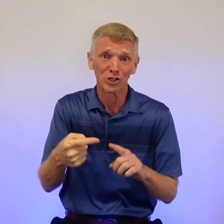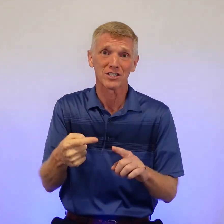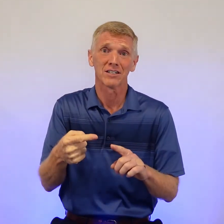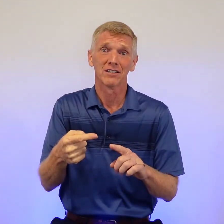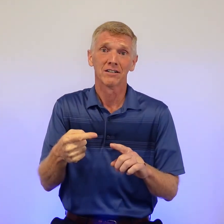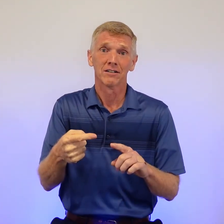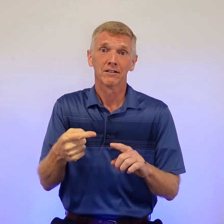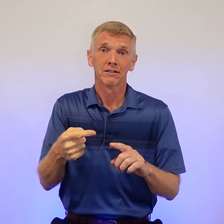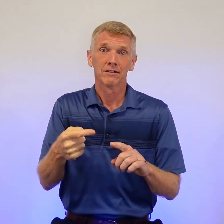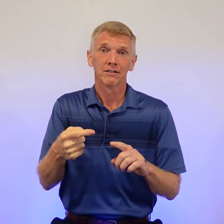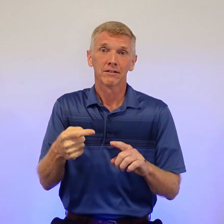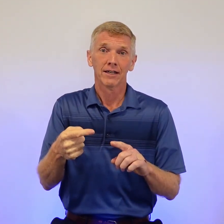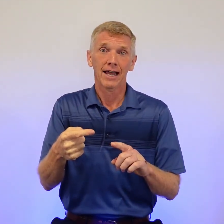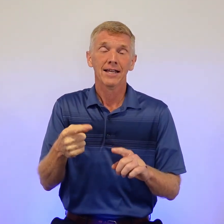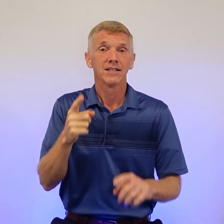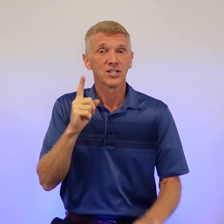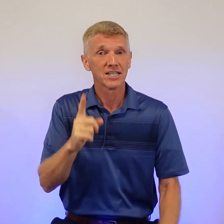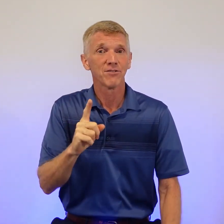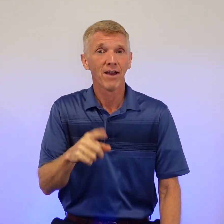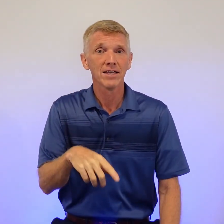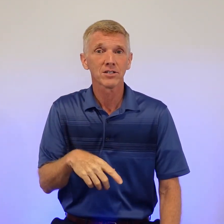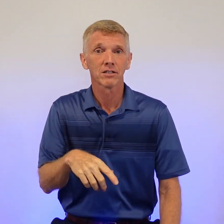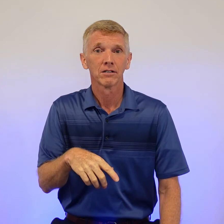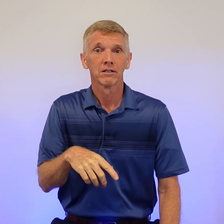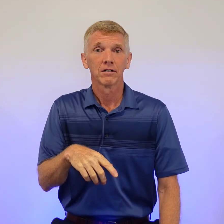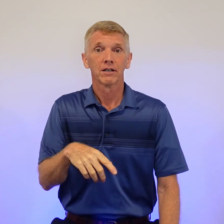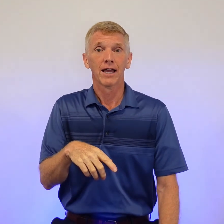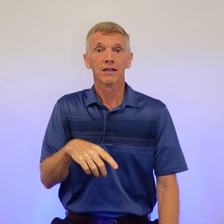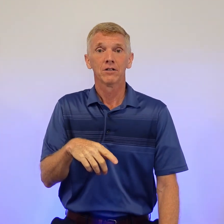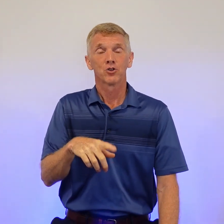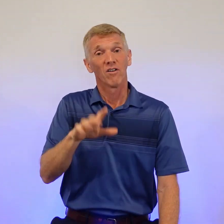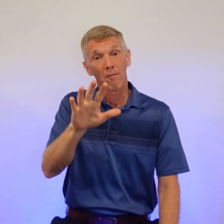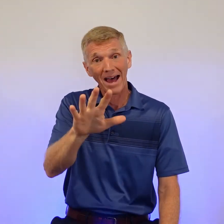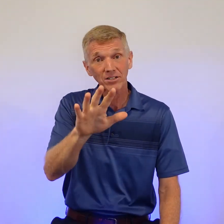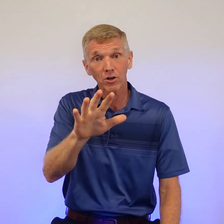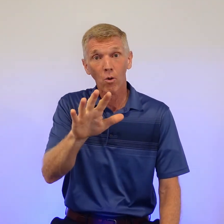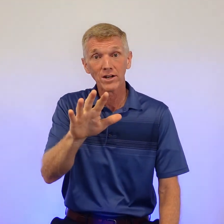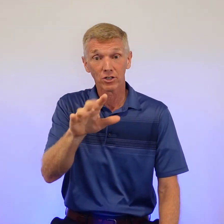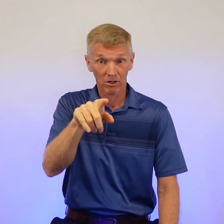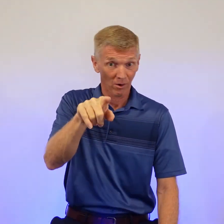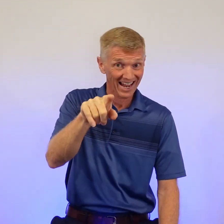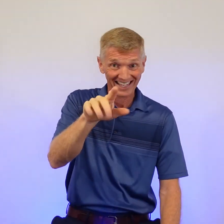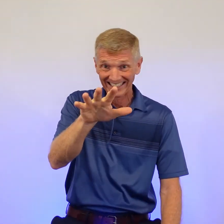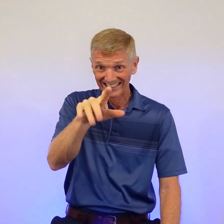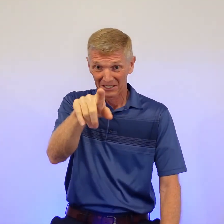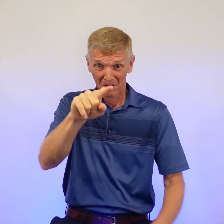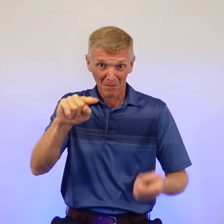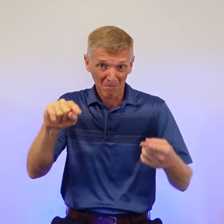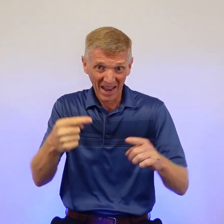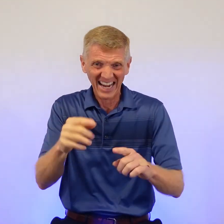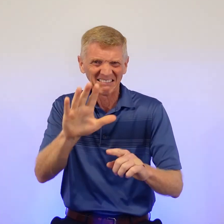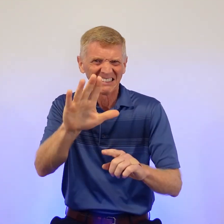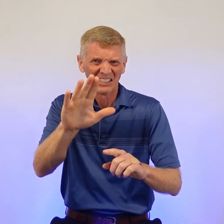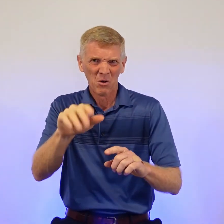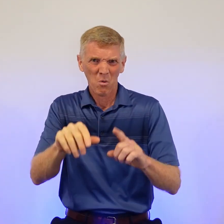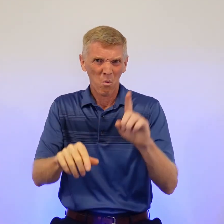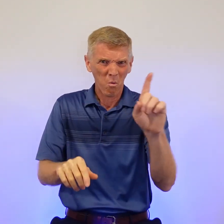hurts. Okay, did you see the face? Okay, so if I'm asking the question, oh, hey, pain.